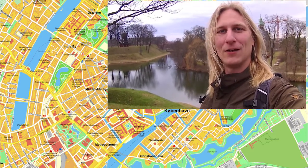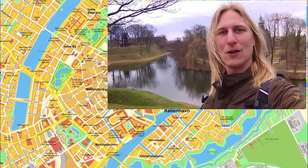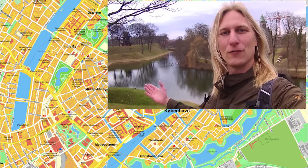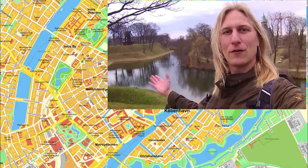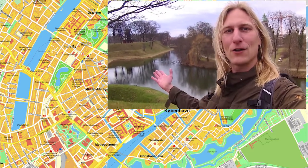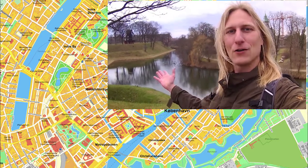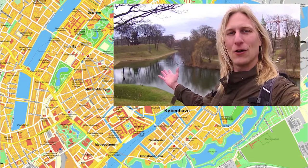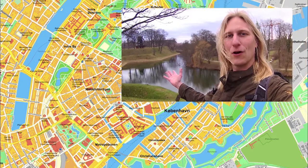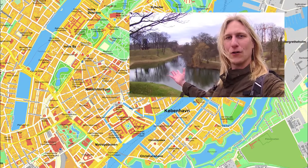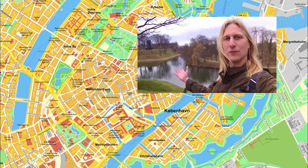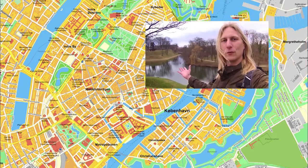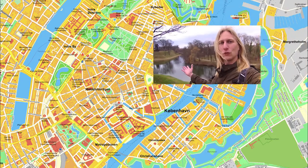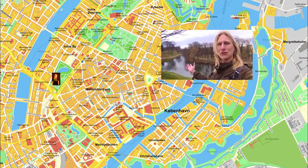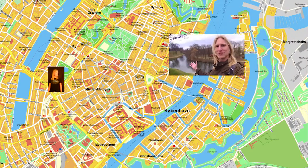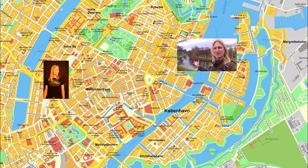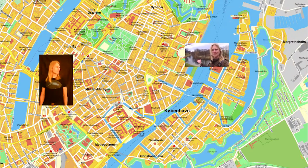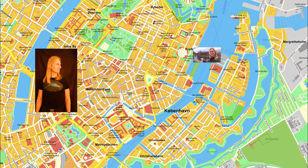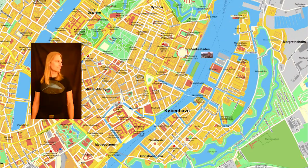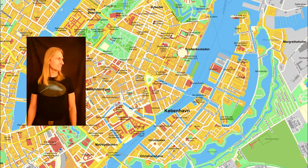some fun on foot.